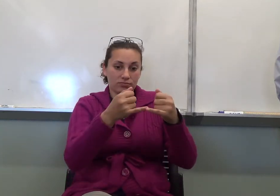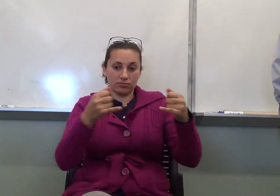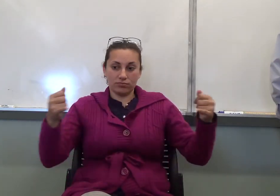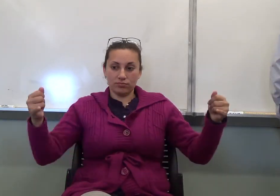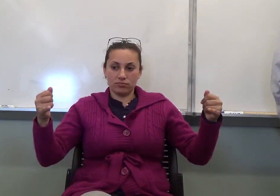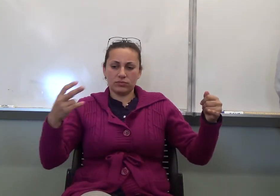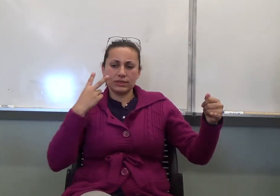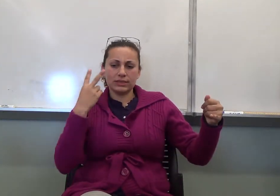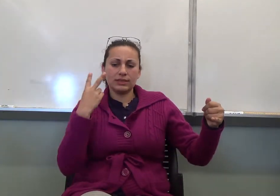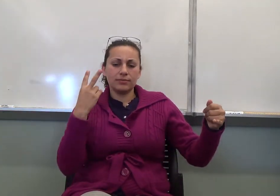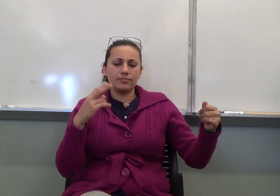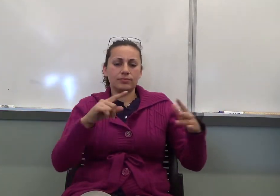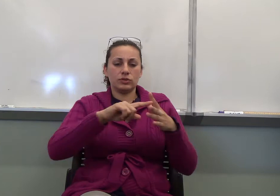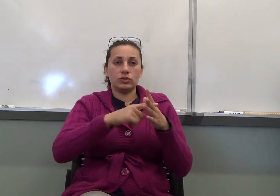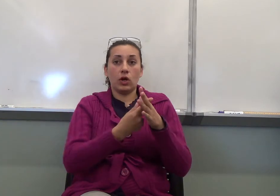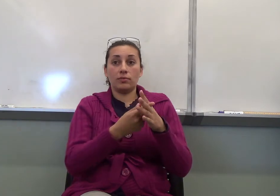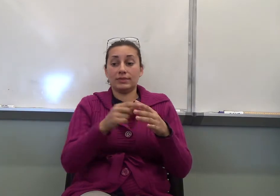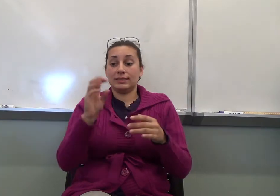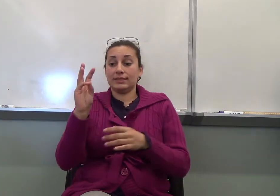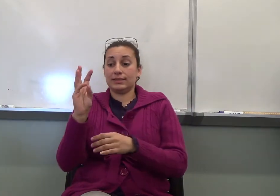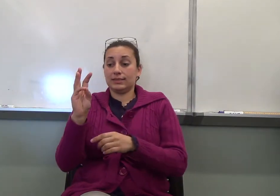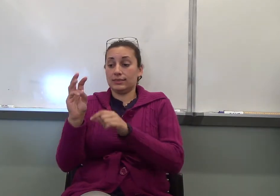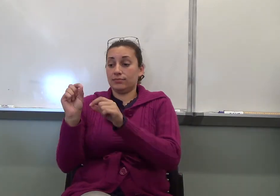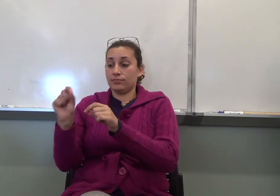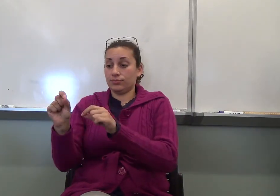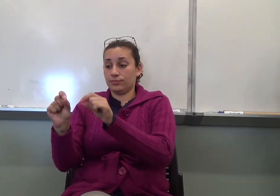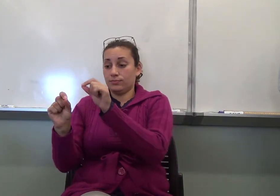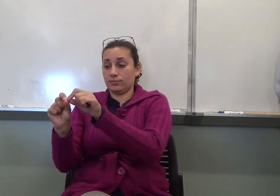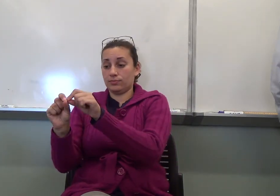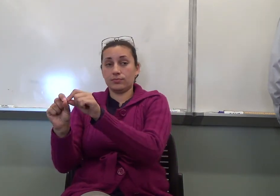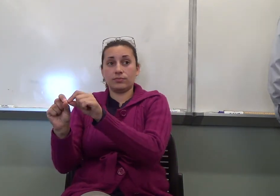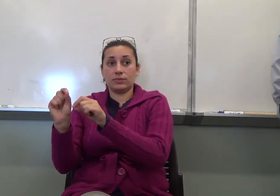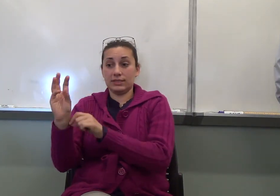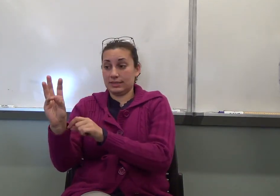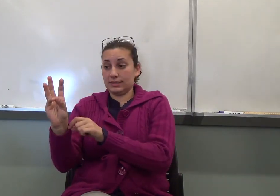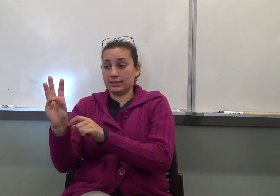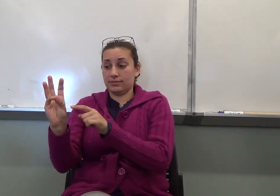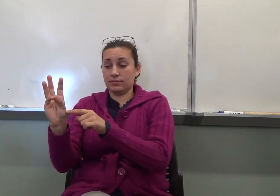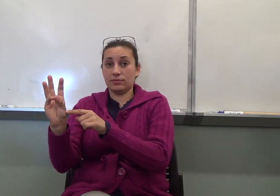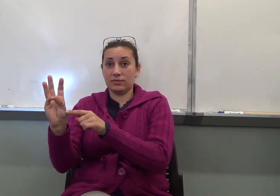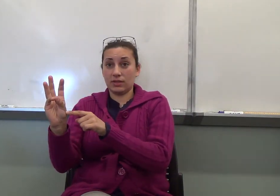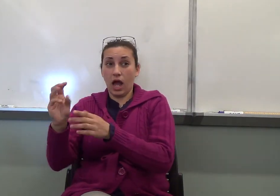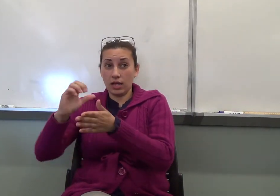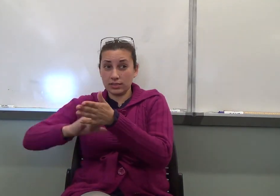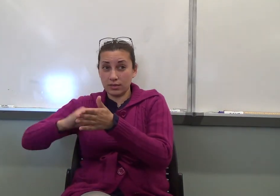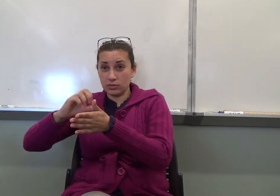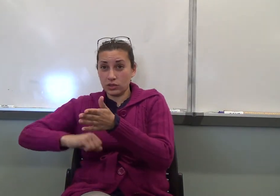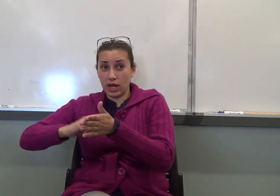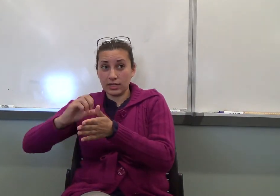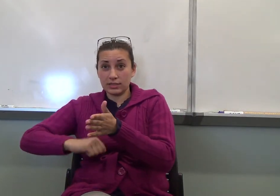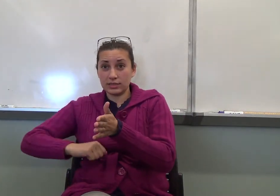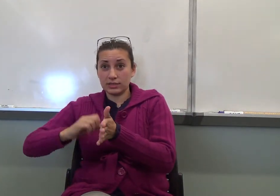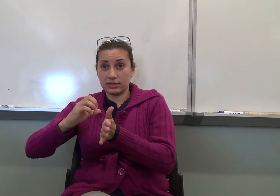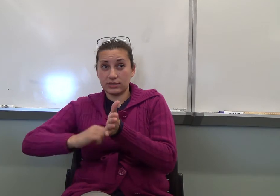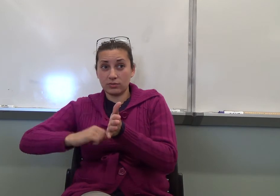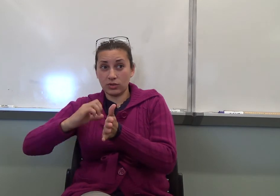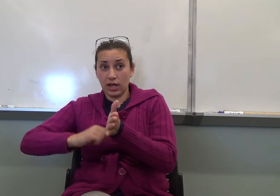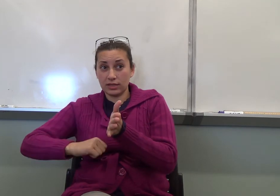Of course, we start at 6. But now, because we're subtracting, most of us have the concept that subtraction means